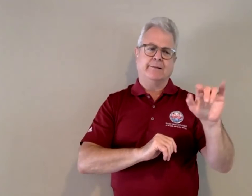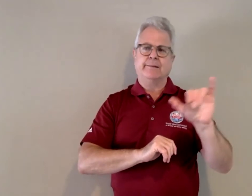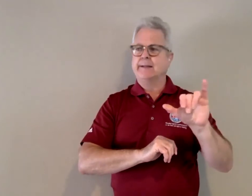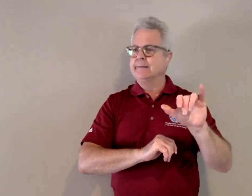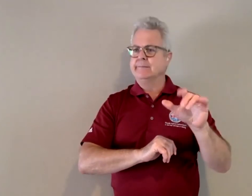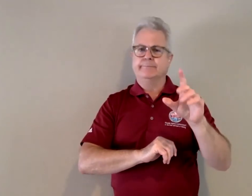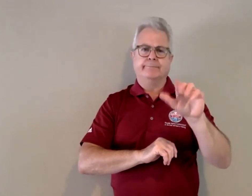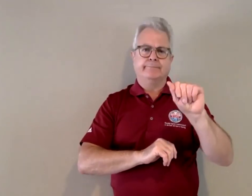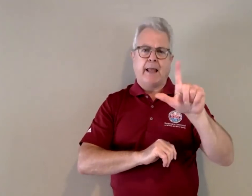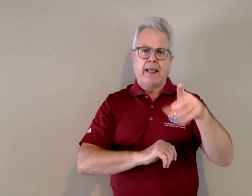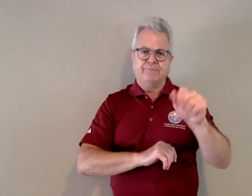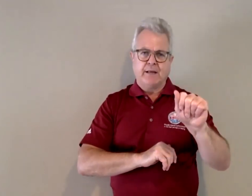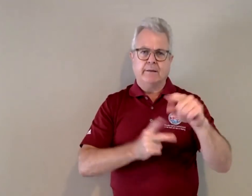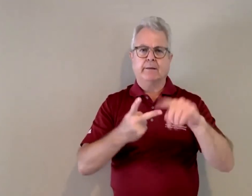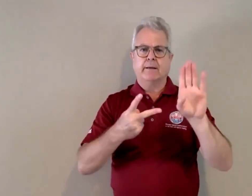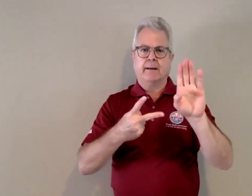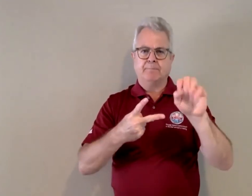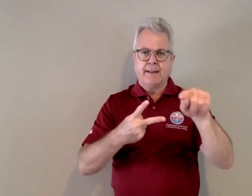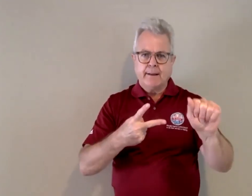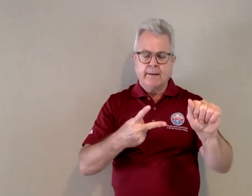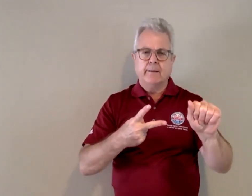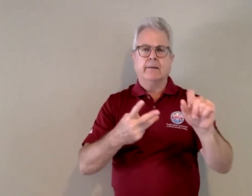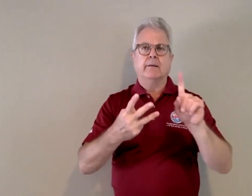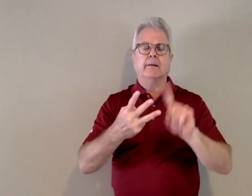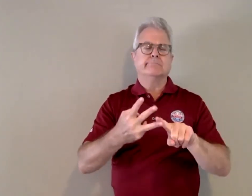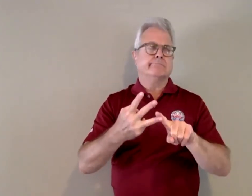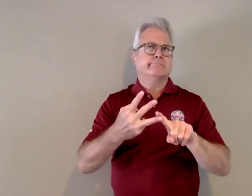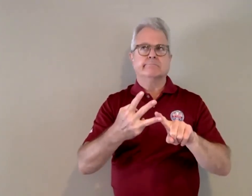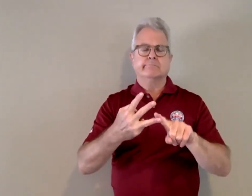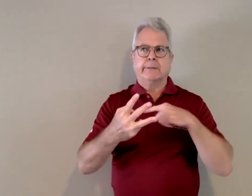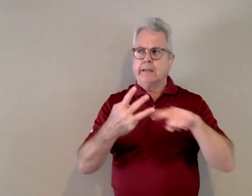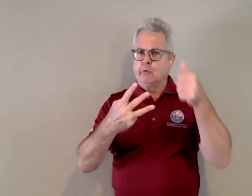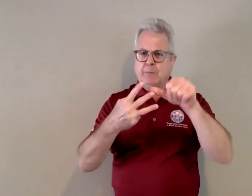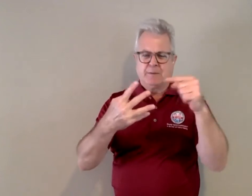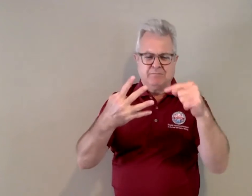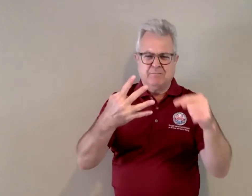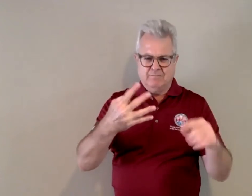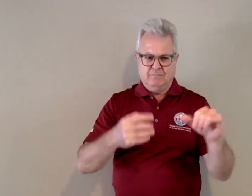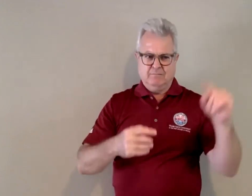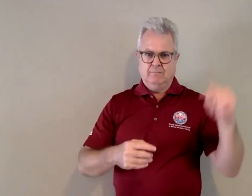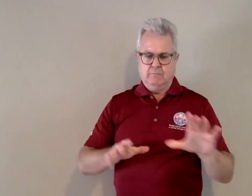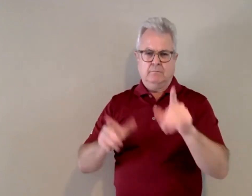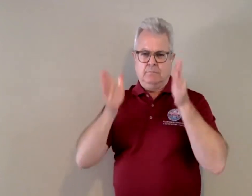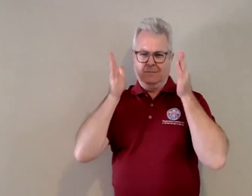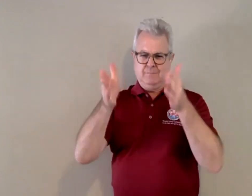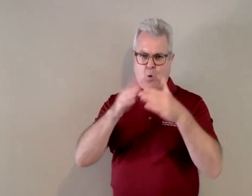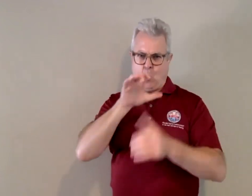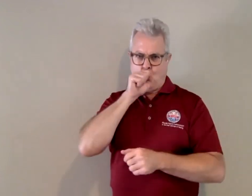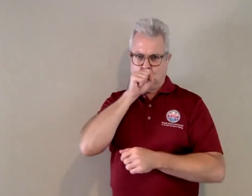colors are other variants, such as Alpha, Beta, I can't remember the others,